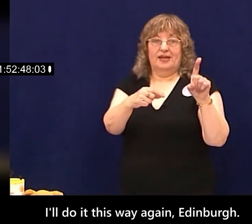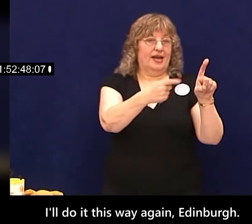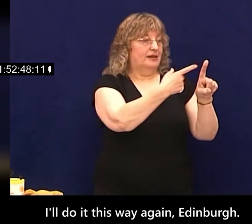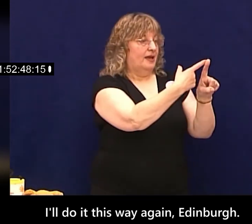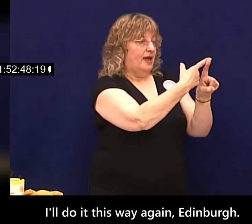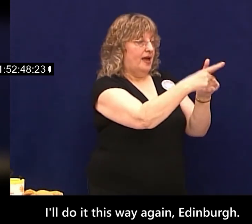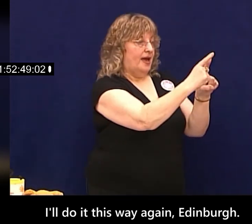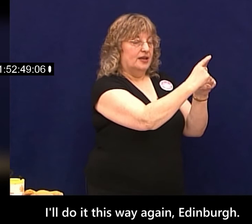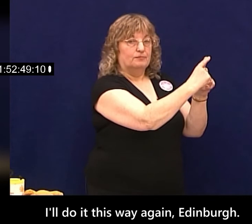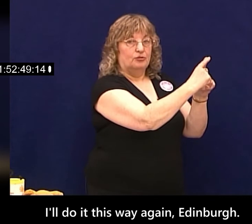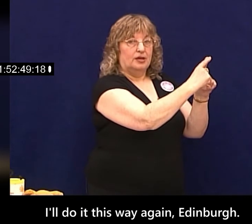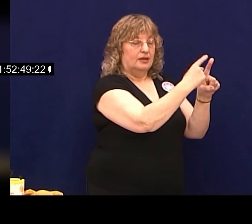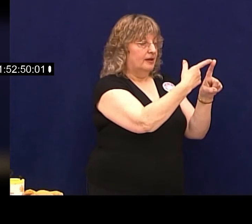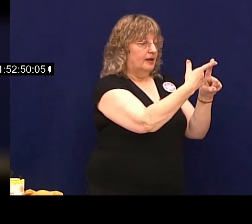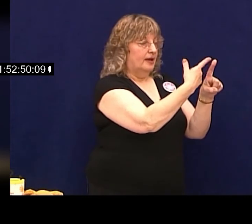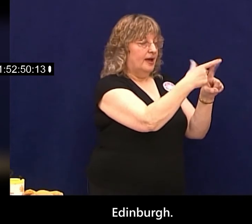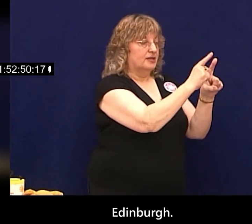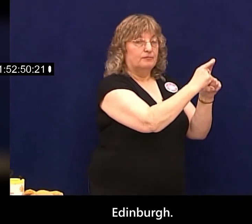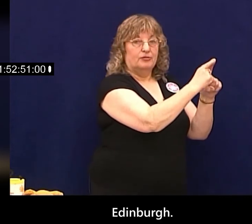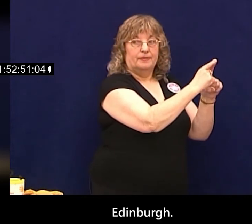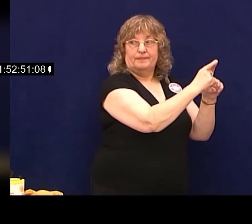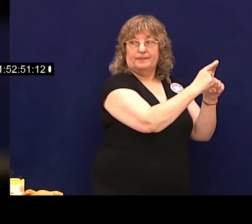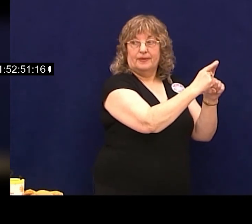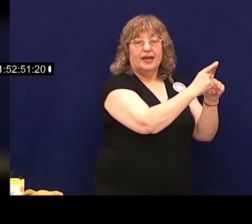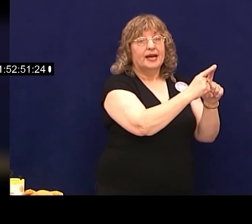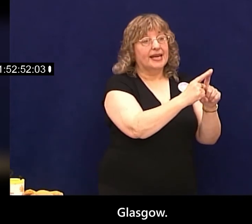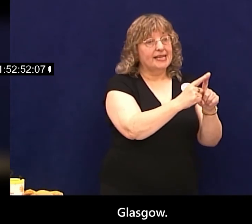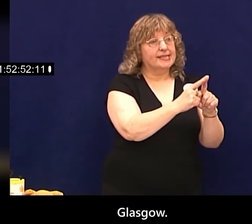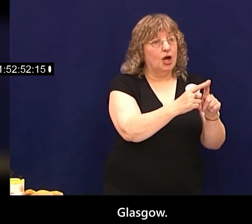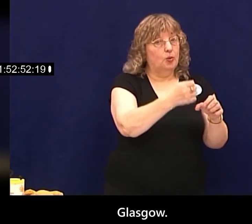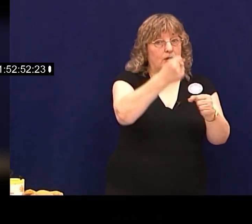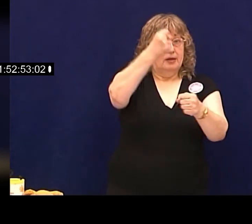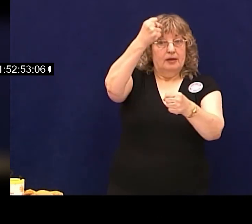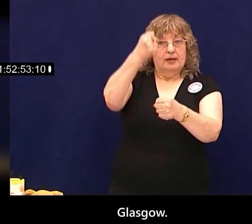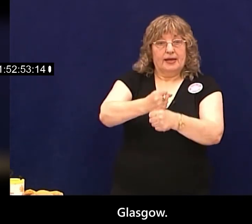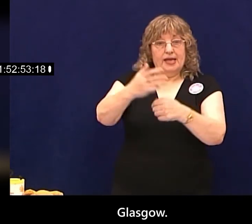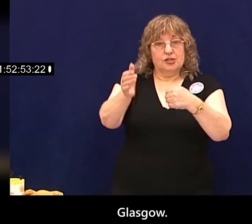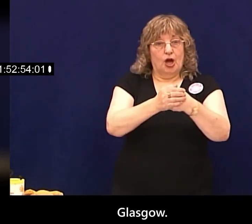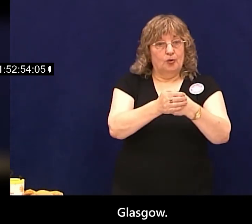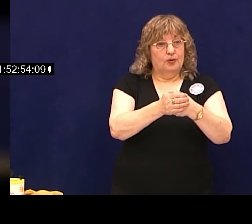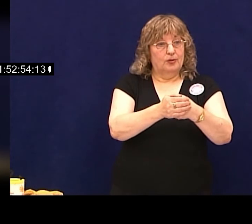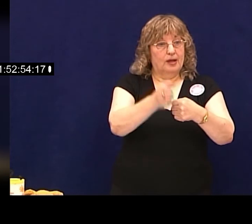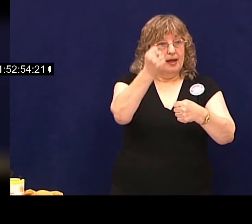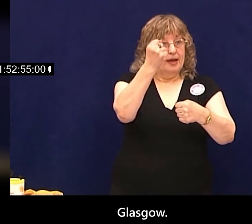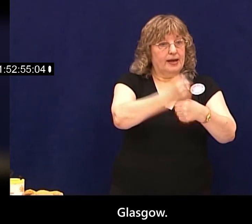again. Edinburgh. Edinburgh. Glasgow. Glasgow.